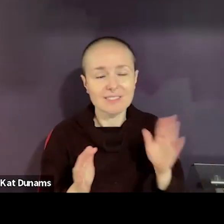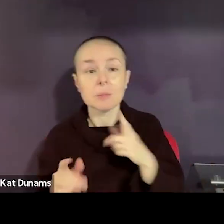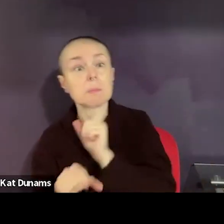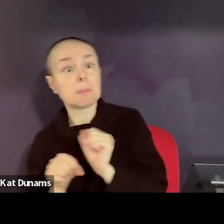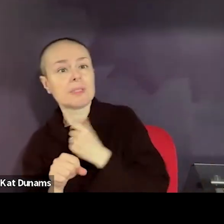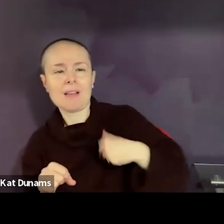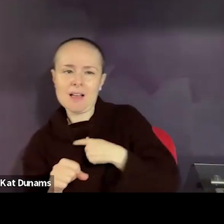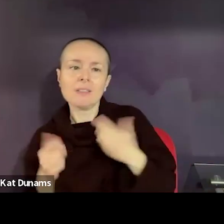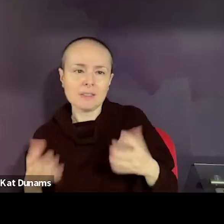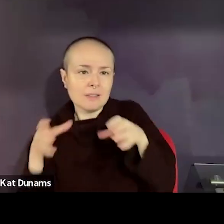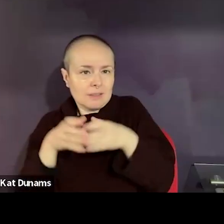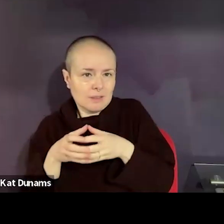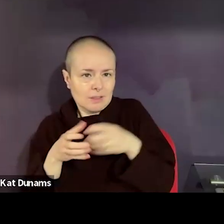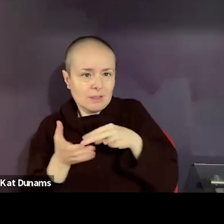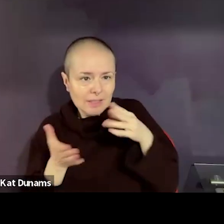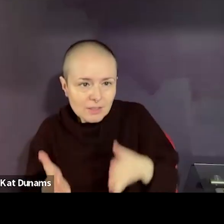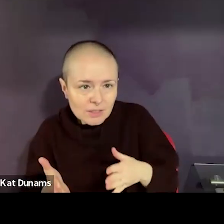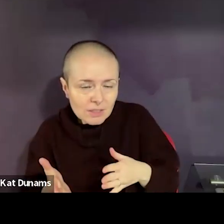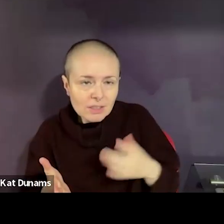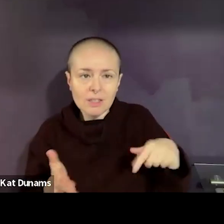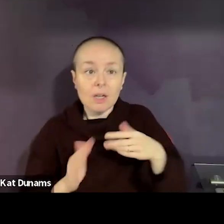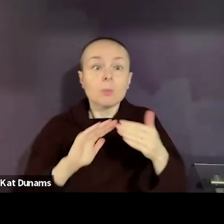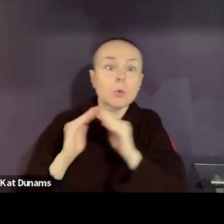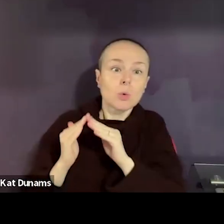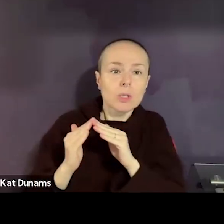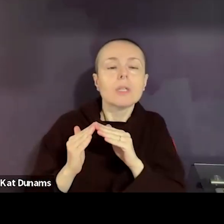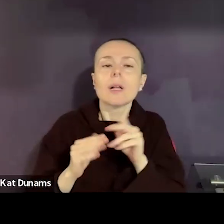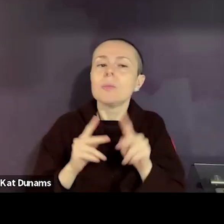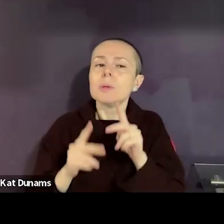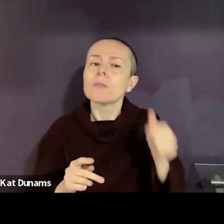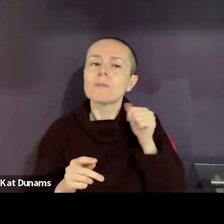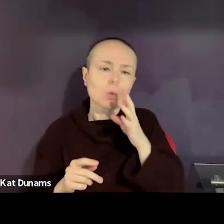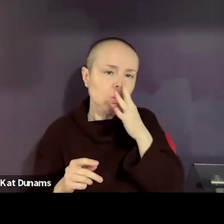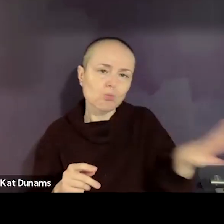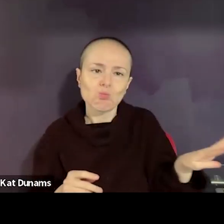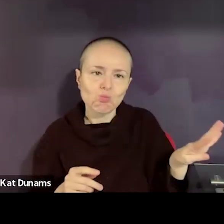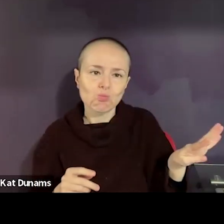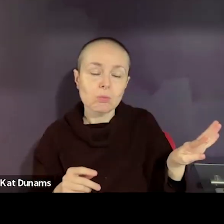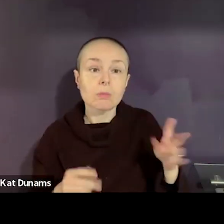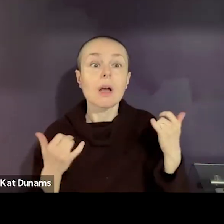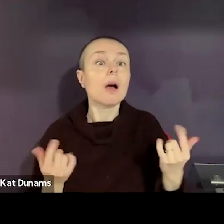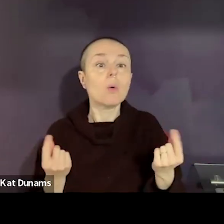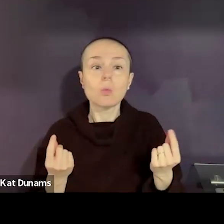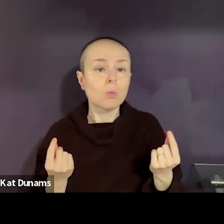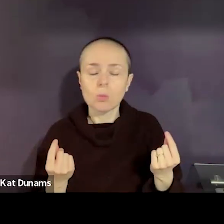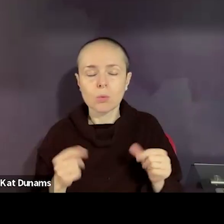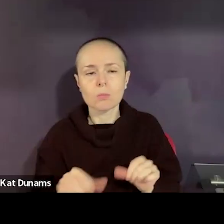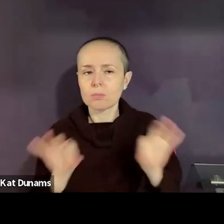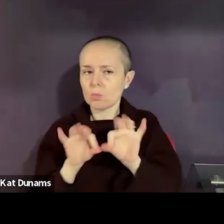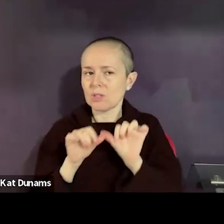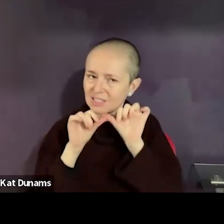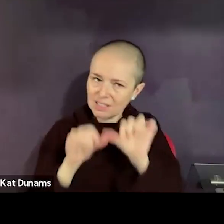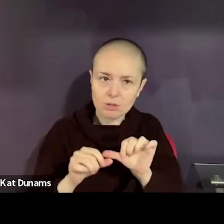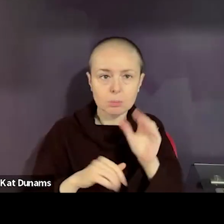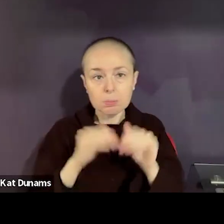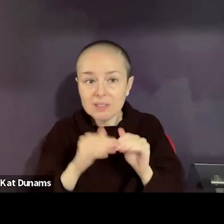the dancers, the community, the people who refused to look away. So what do we do now? We keep building, we